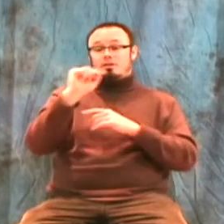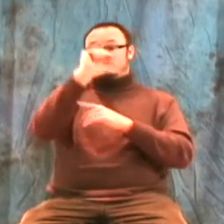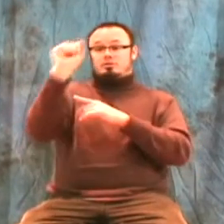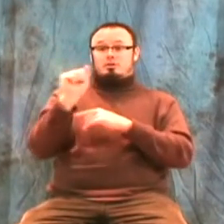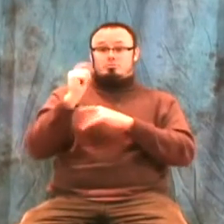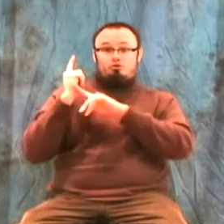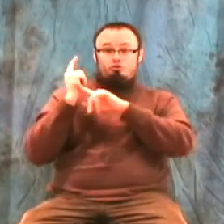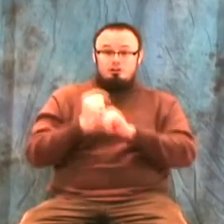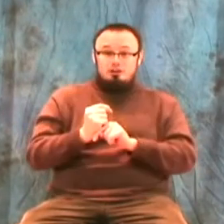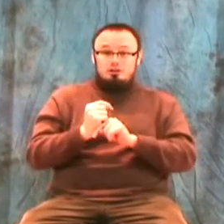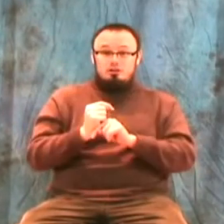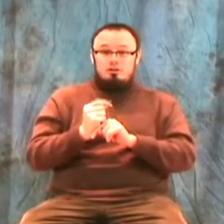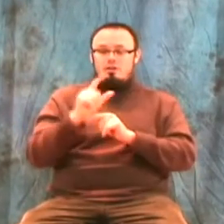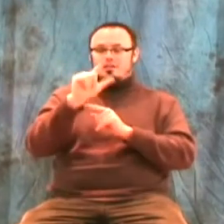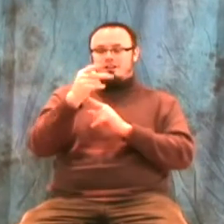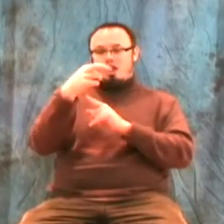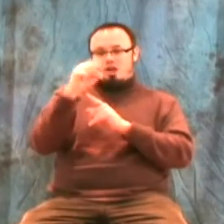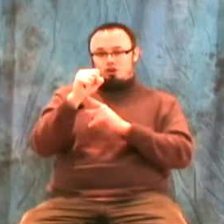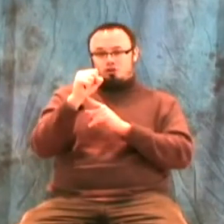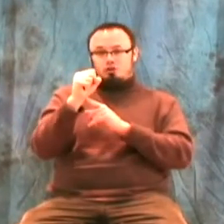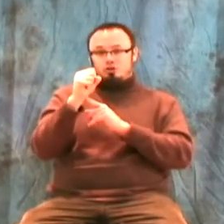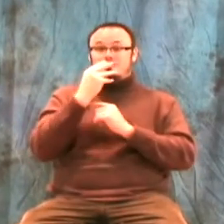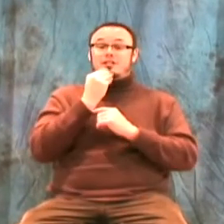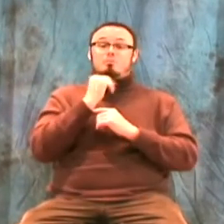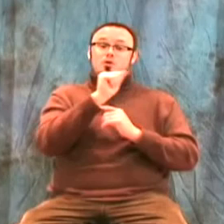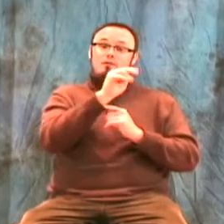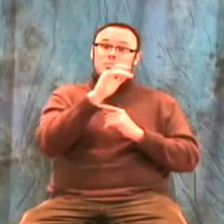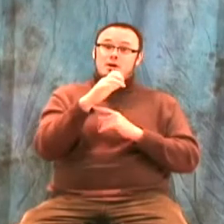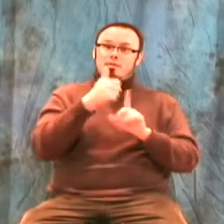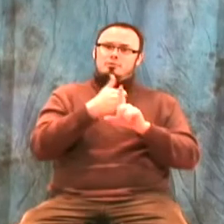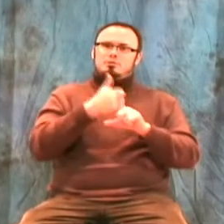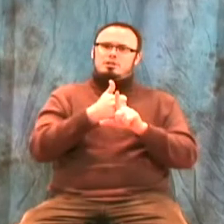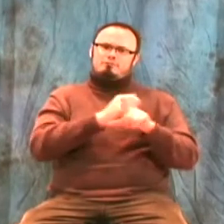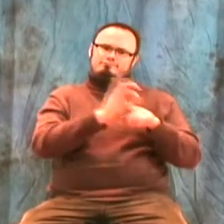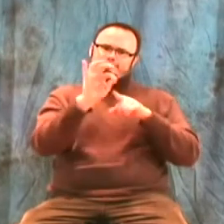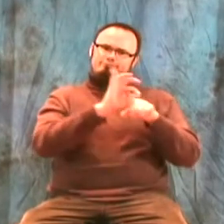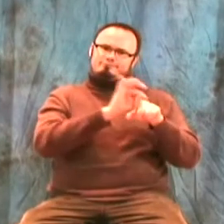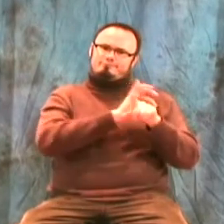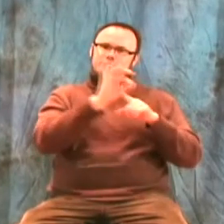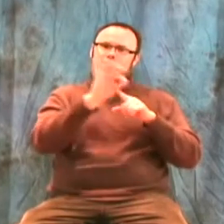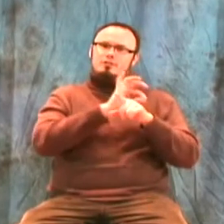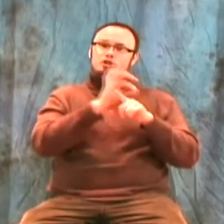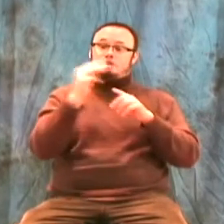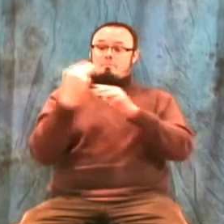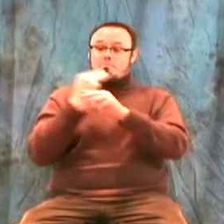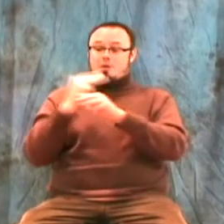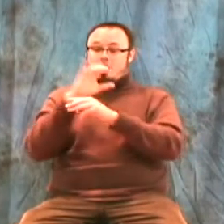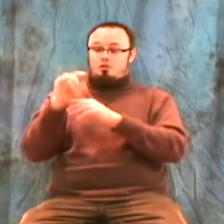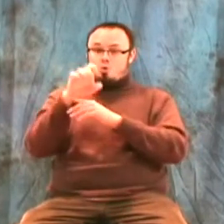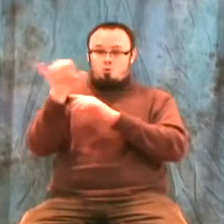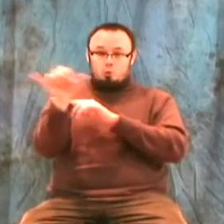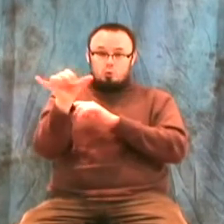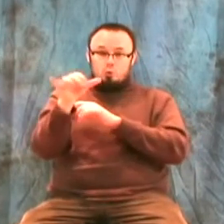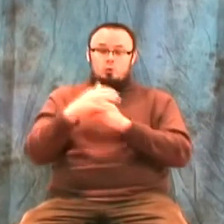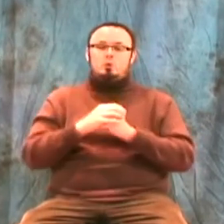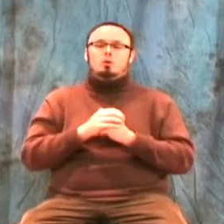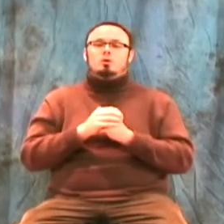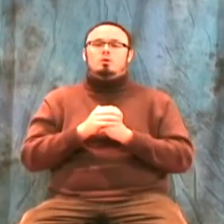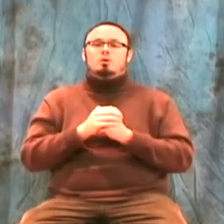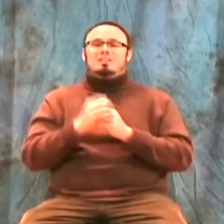Talmudic tradition that the letters of the Hebrew alphabet function also as a mathematical code. Each letter